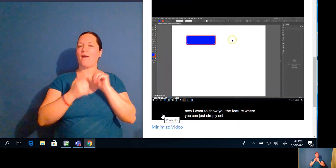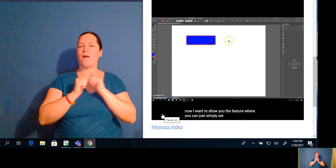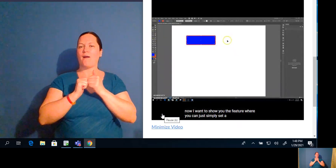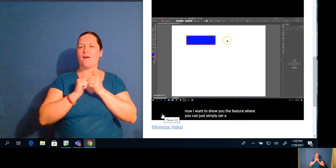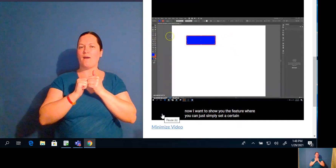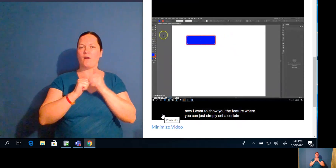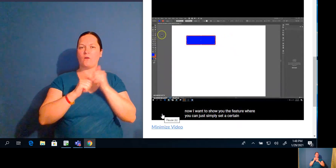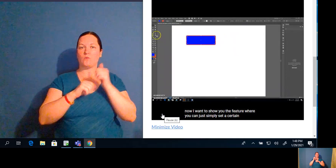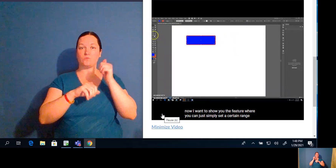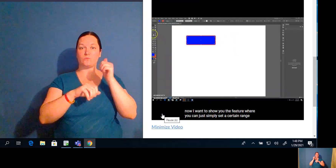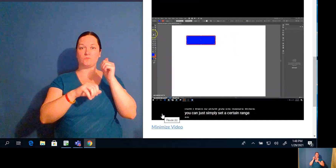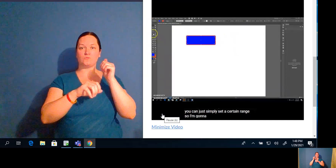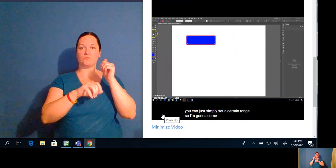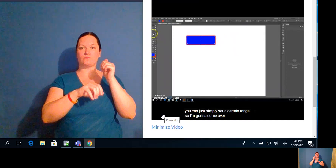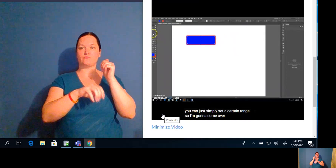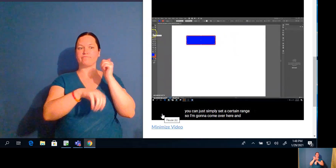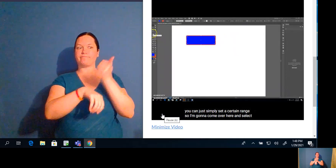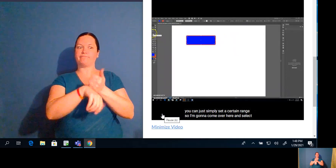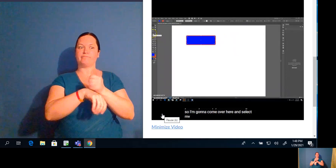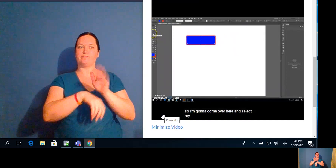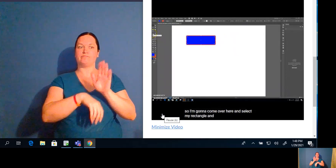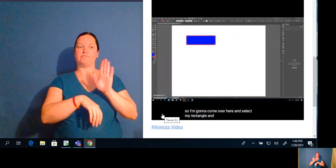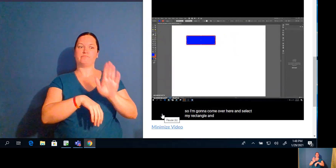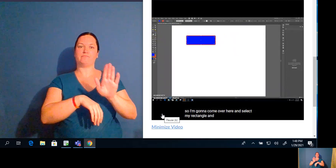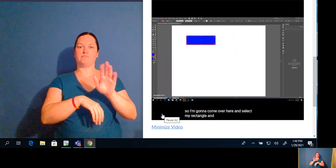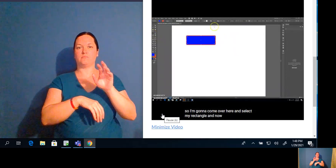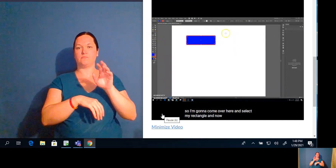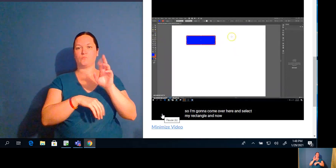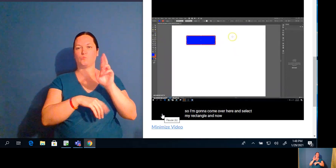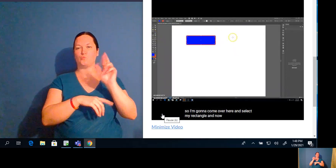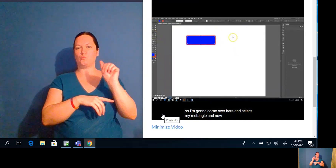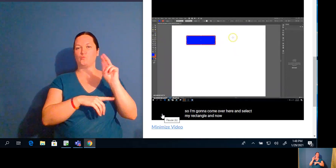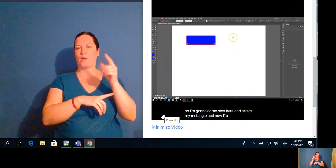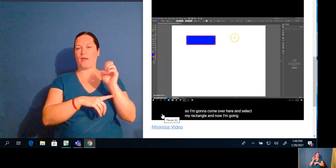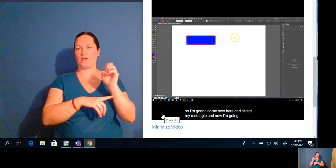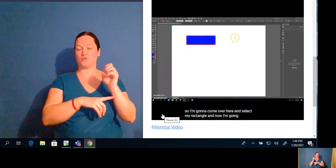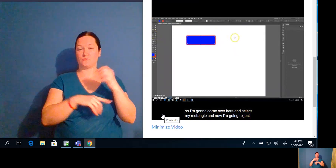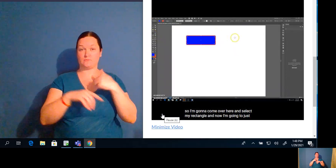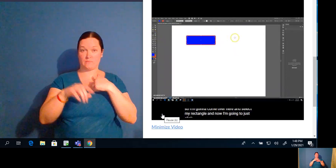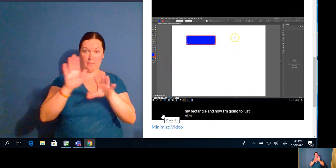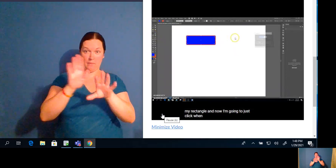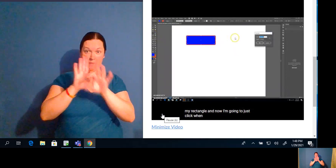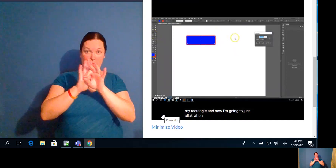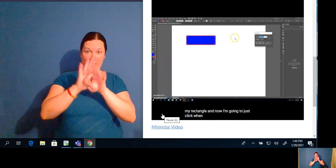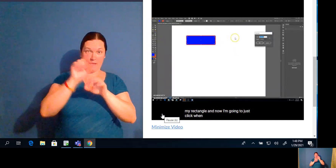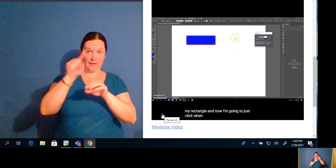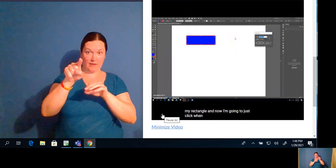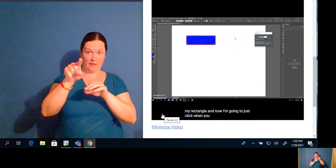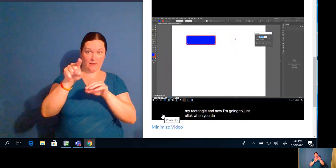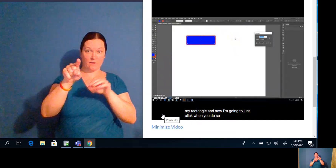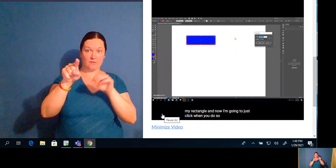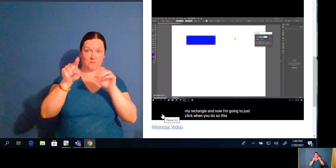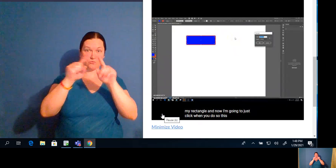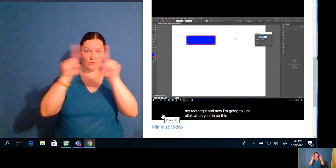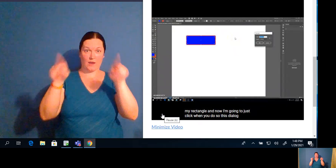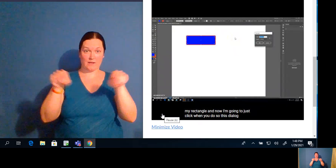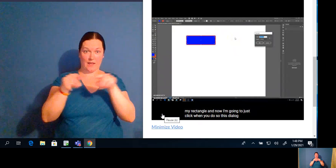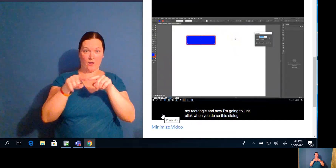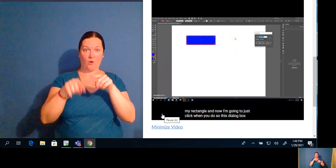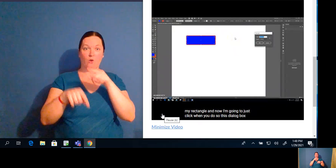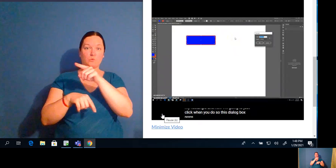simply set a certain range. So I'm going to come over here and select my rectangle, and now I'm going to just click. When you